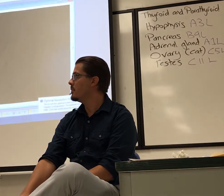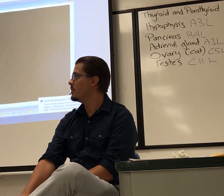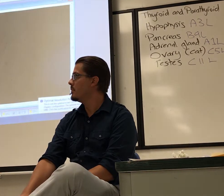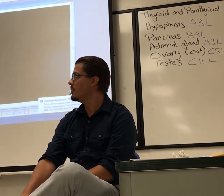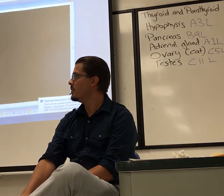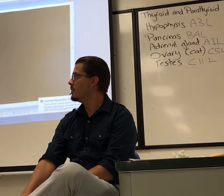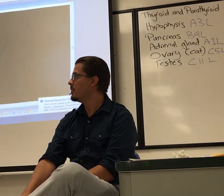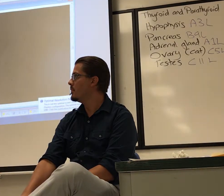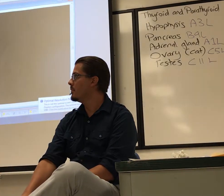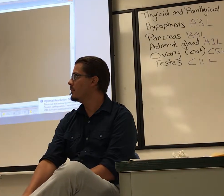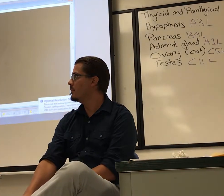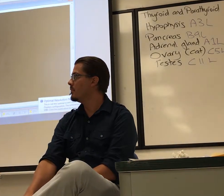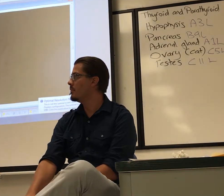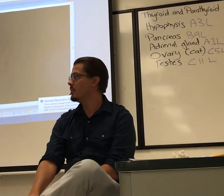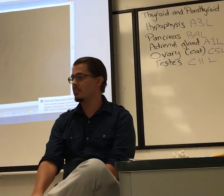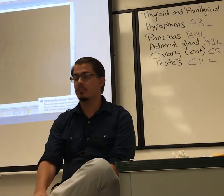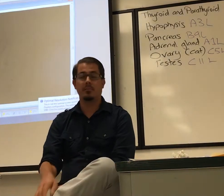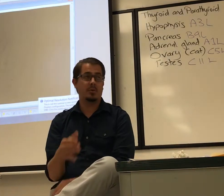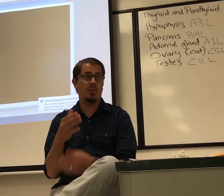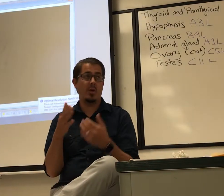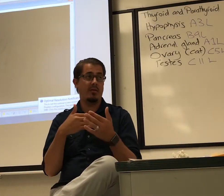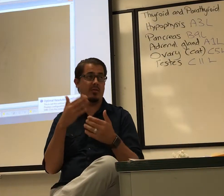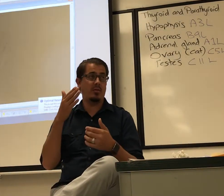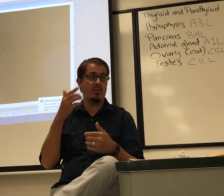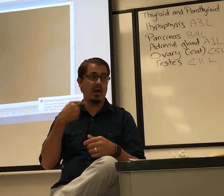So what I see, you'll see there. Okay.